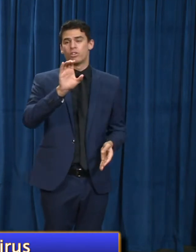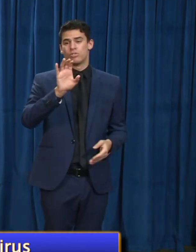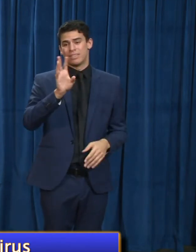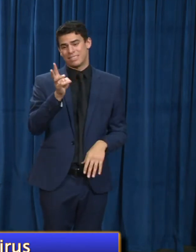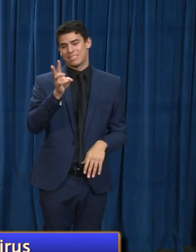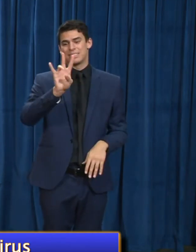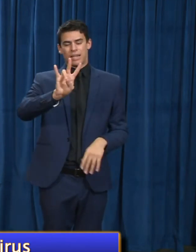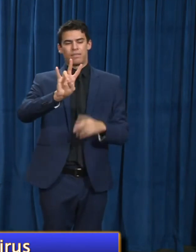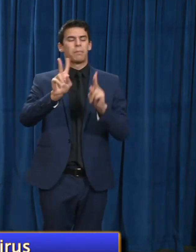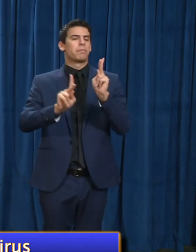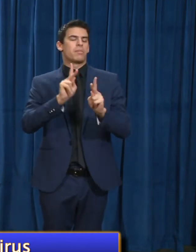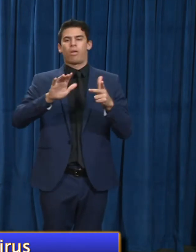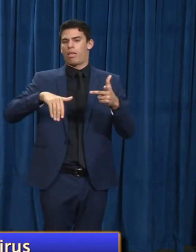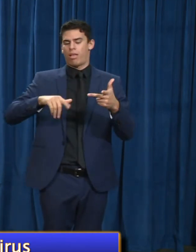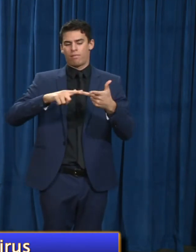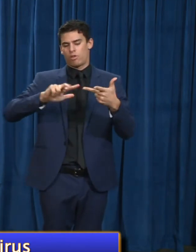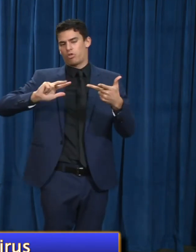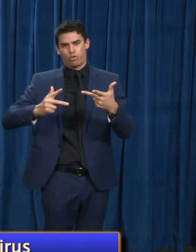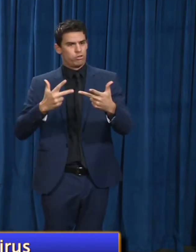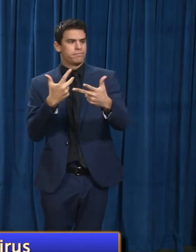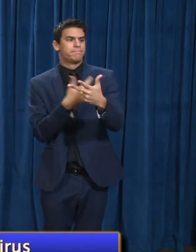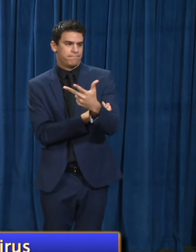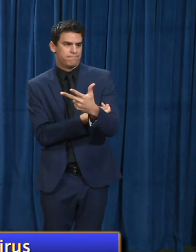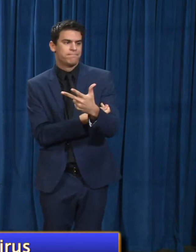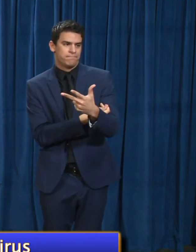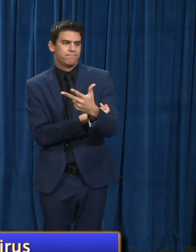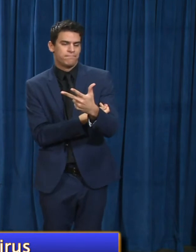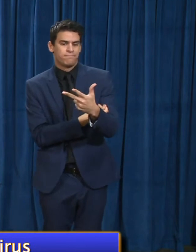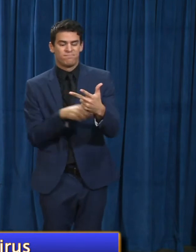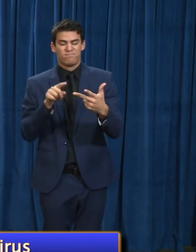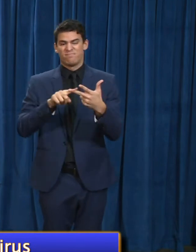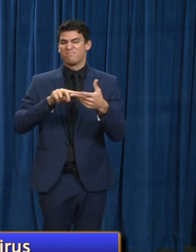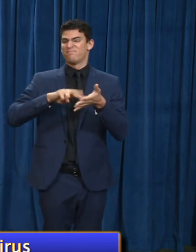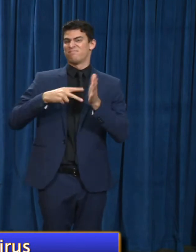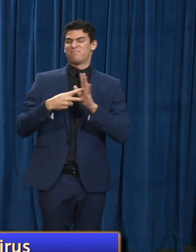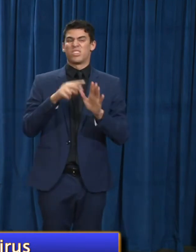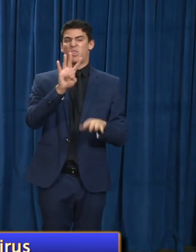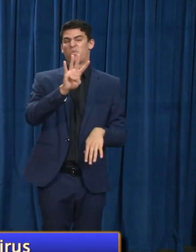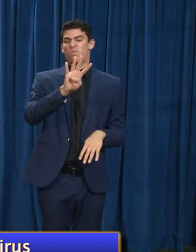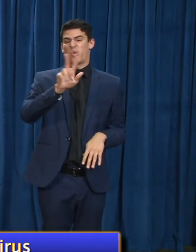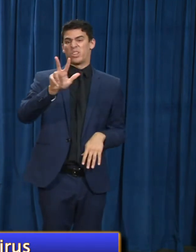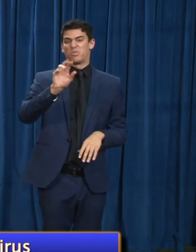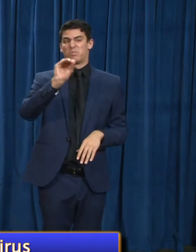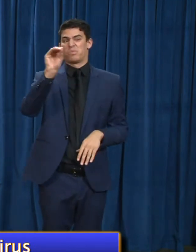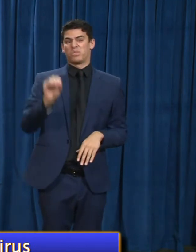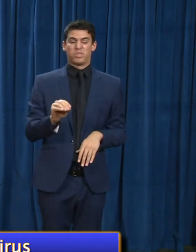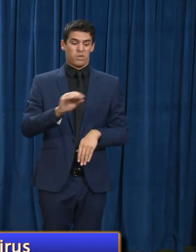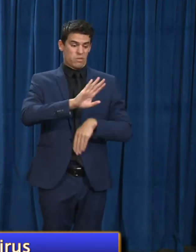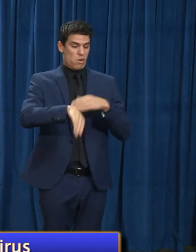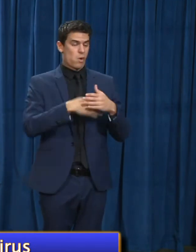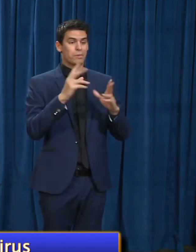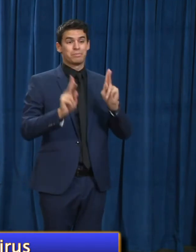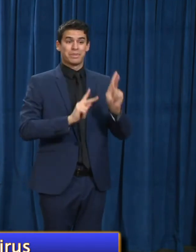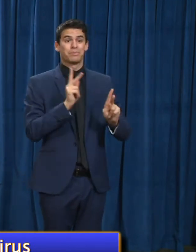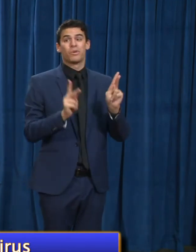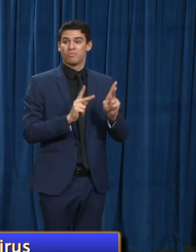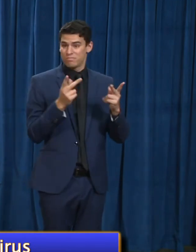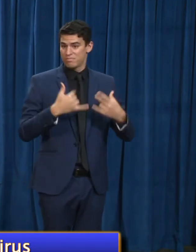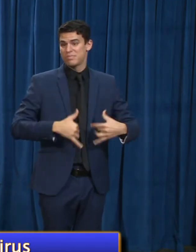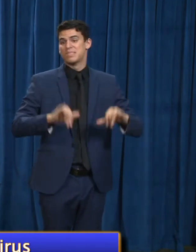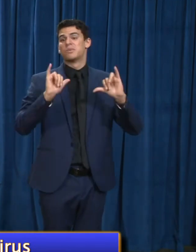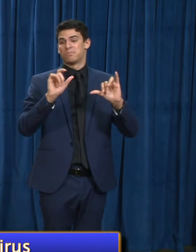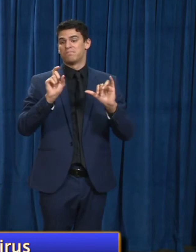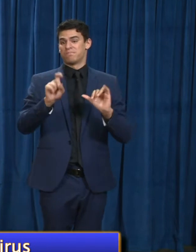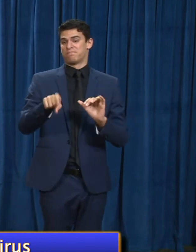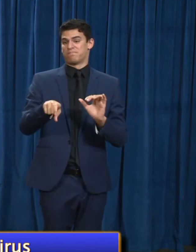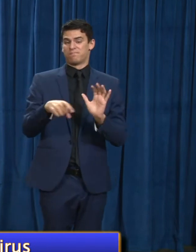590,767 as of yesterday. And that's 43% of the eligible population. So people need to get